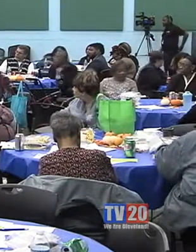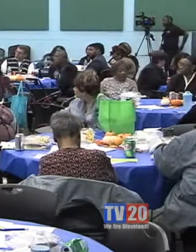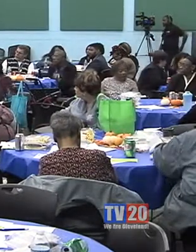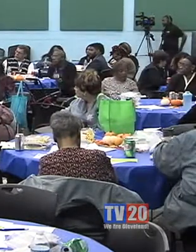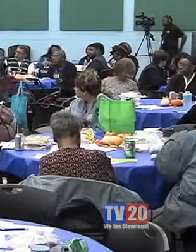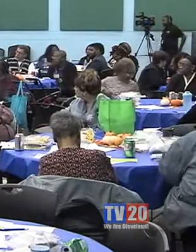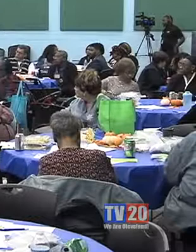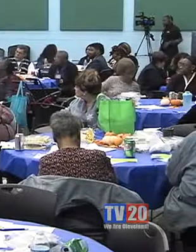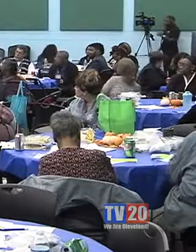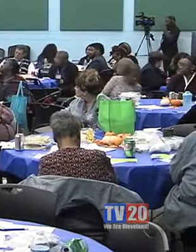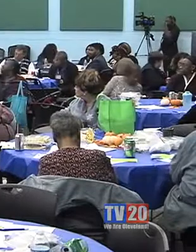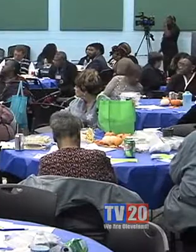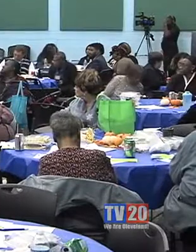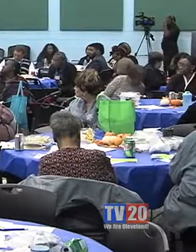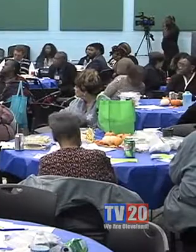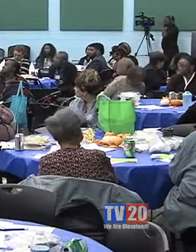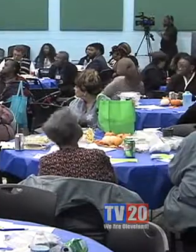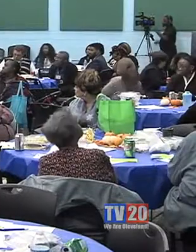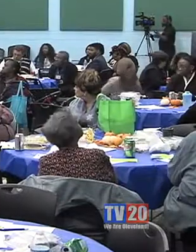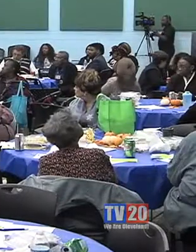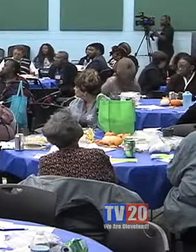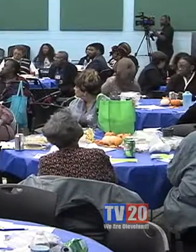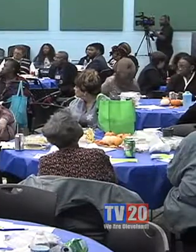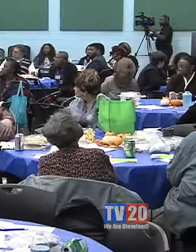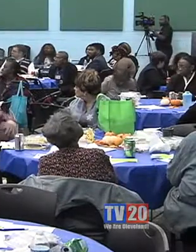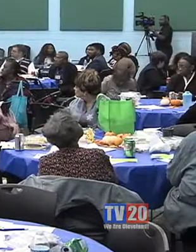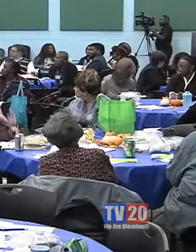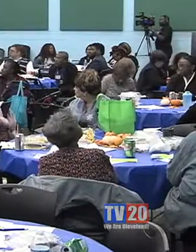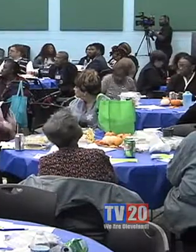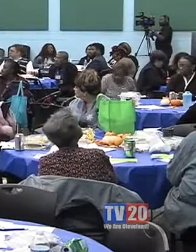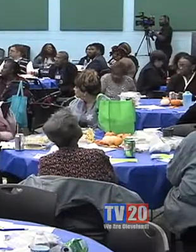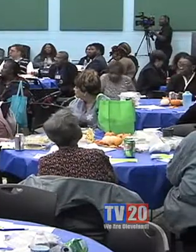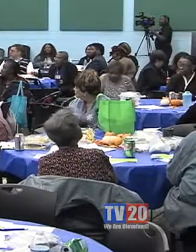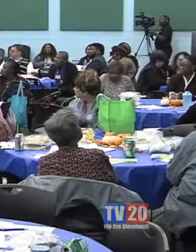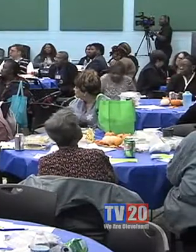go off, and